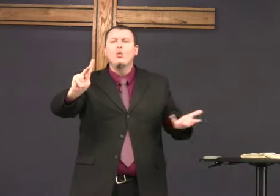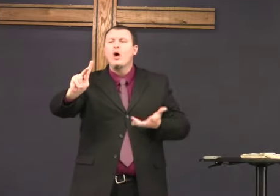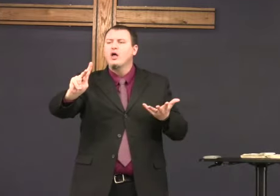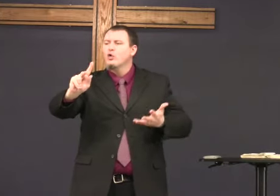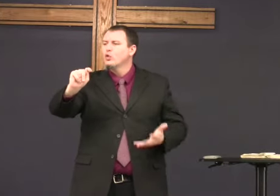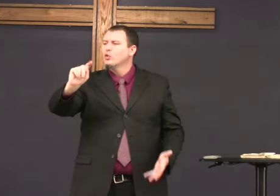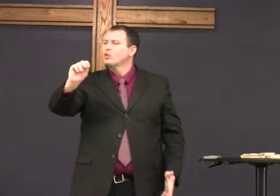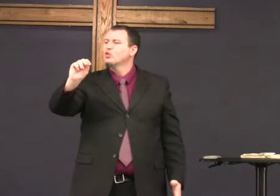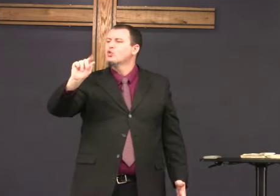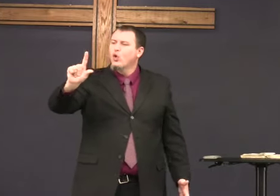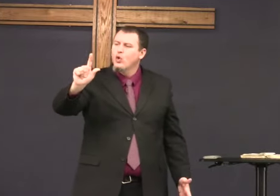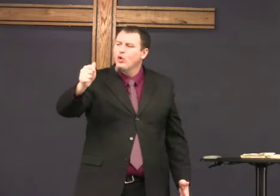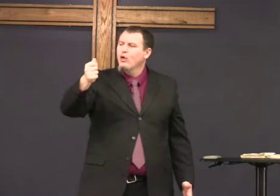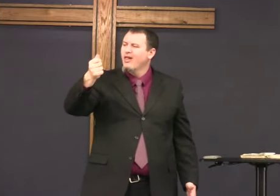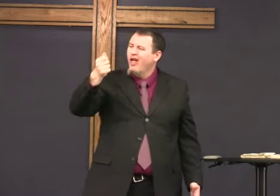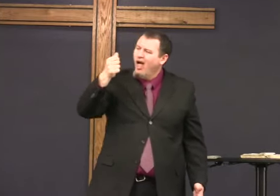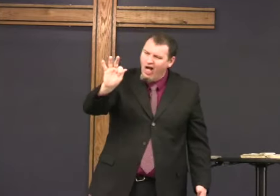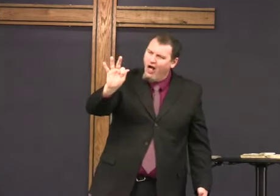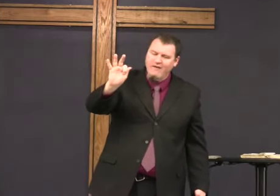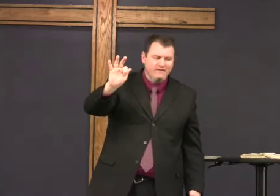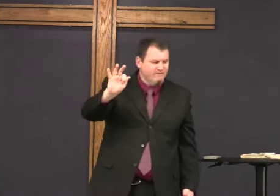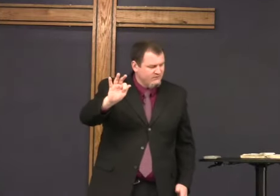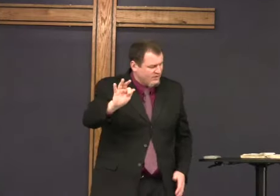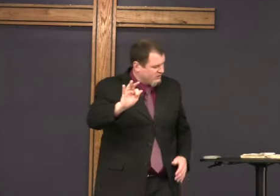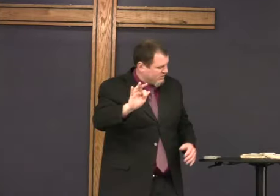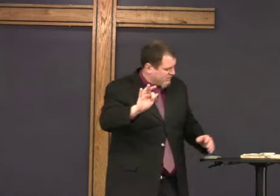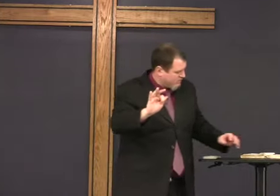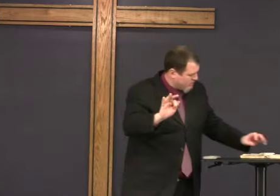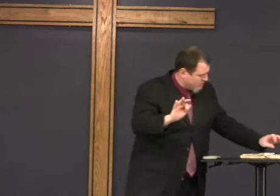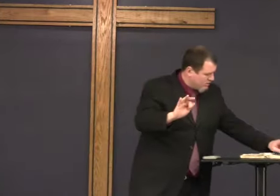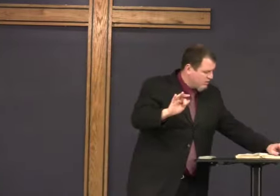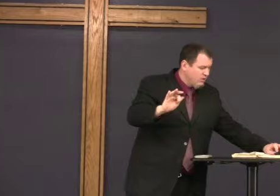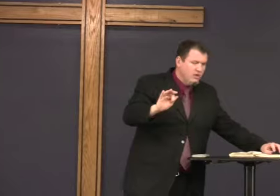lacks this tool. The tool of